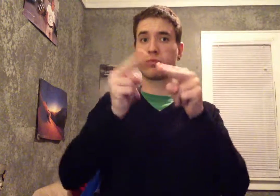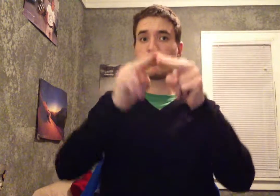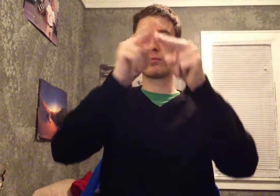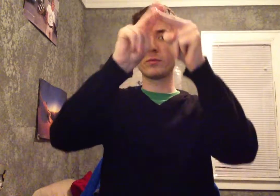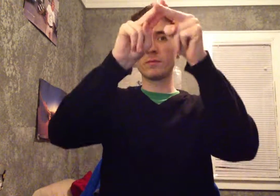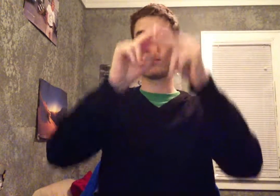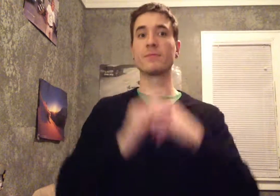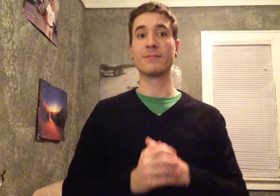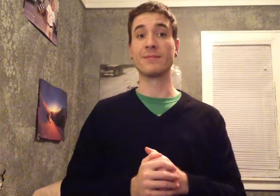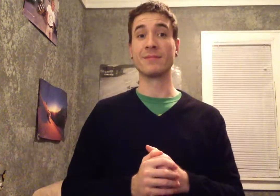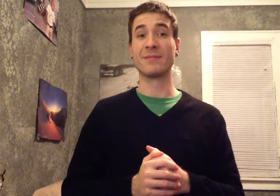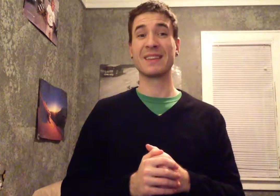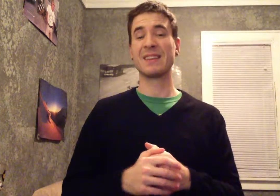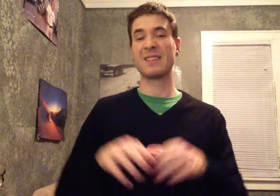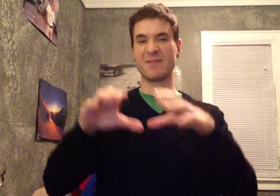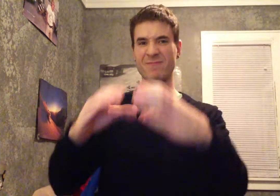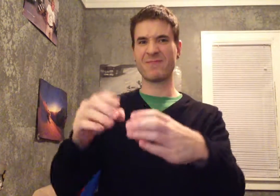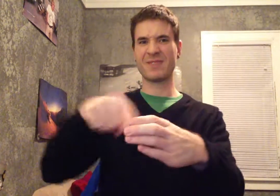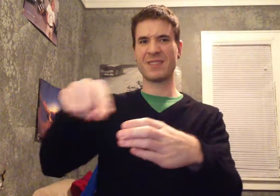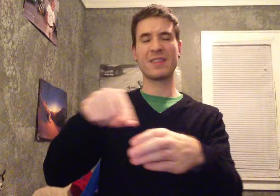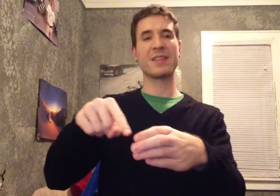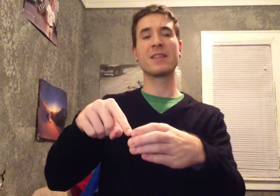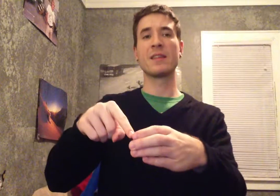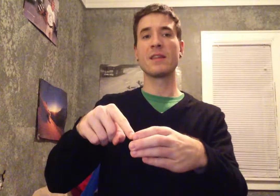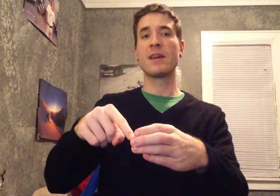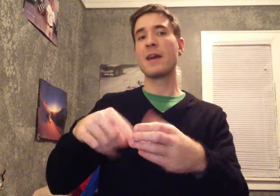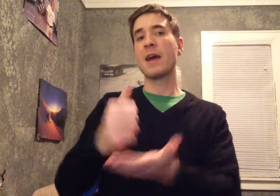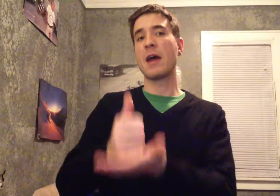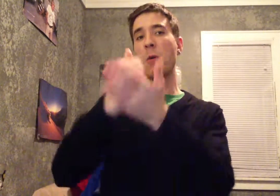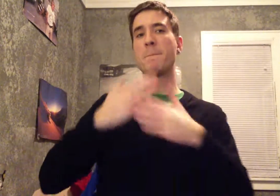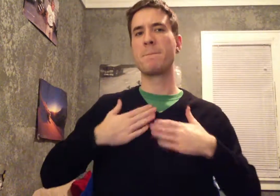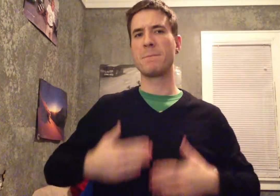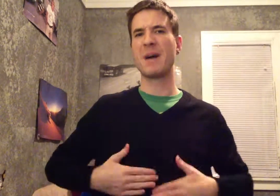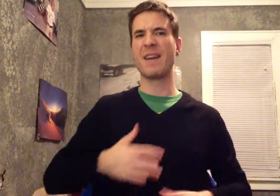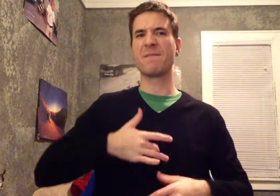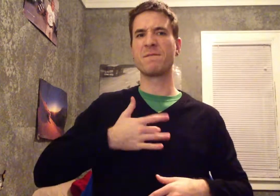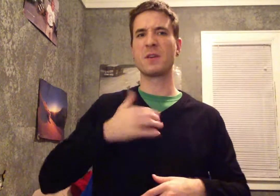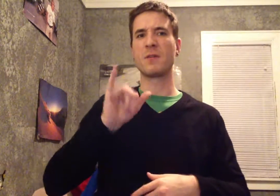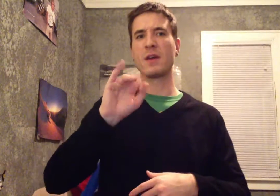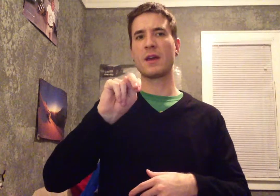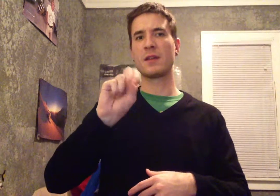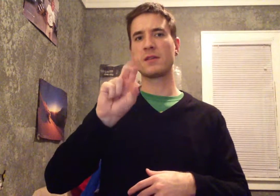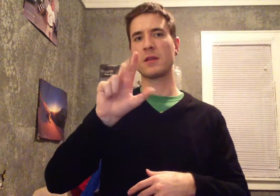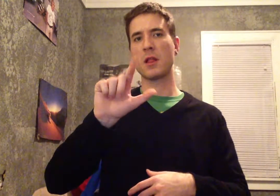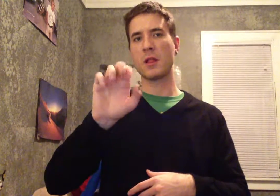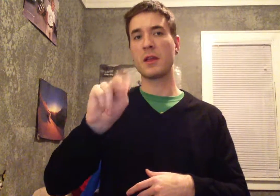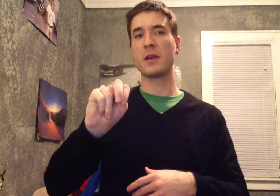liver, and by making the body more sensitive to insulin, or helping insulin work better. Another